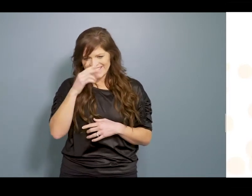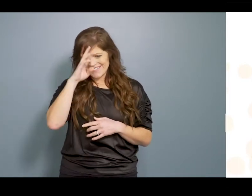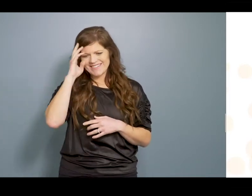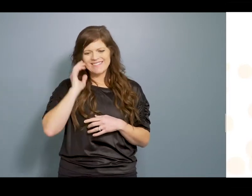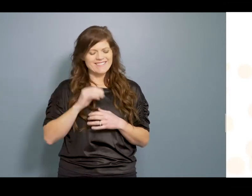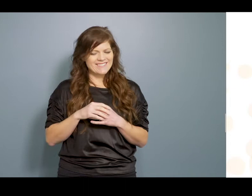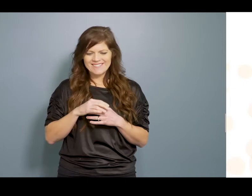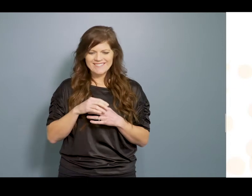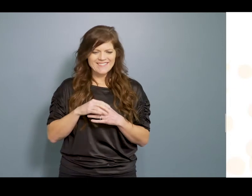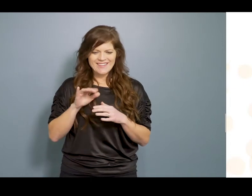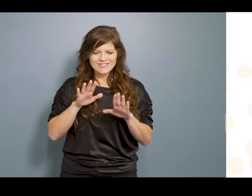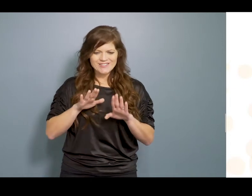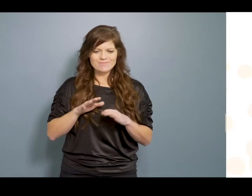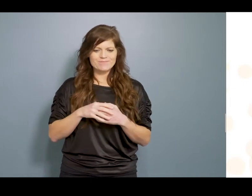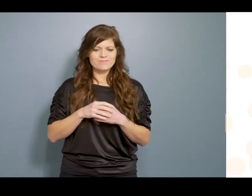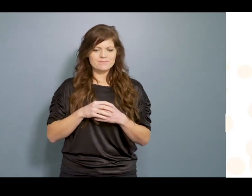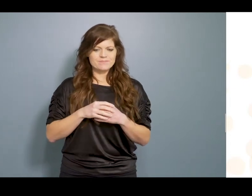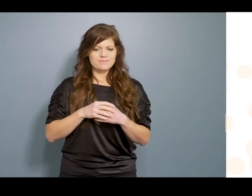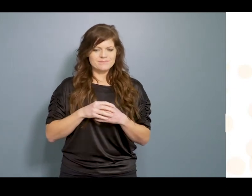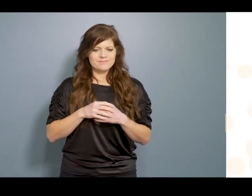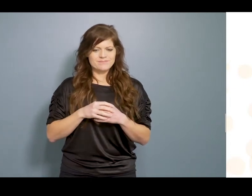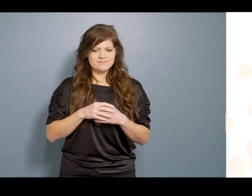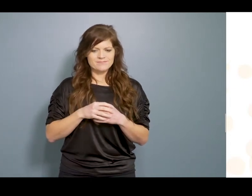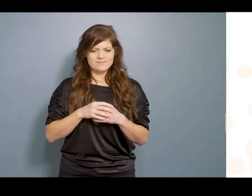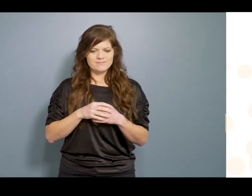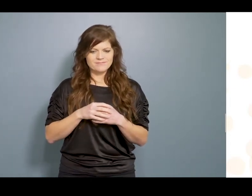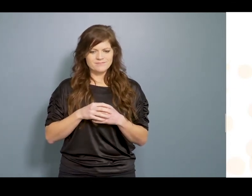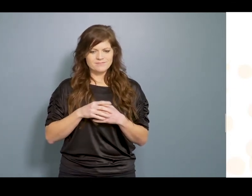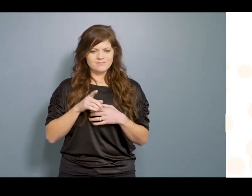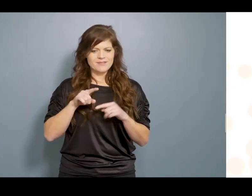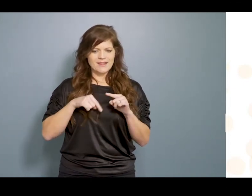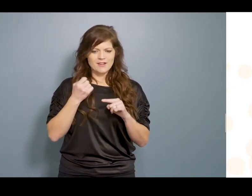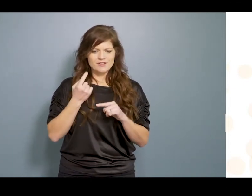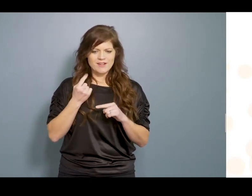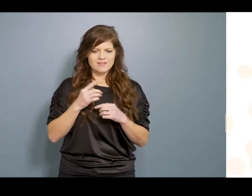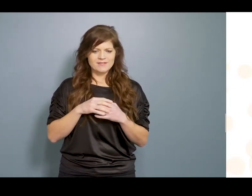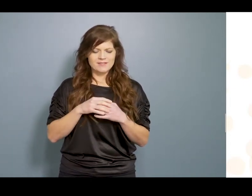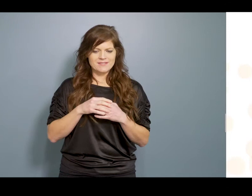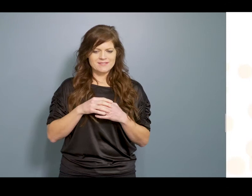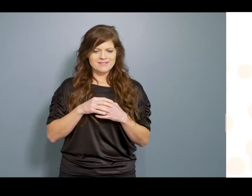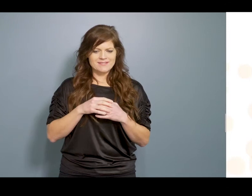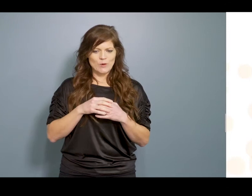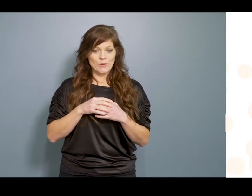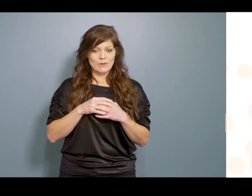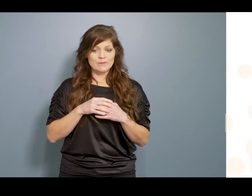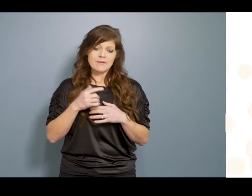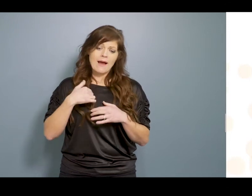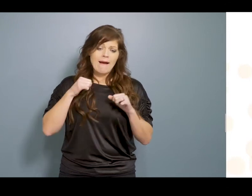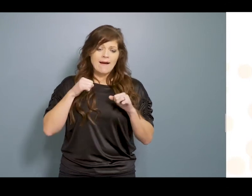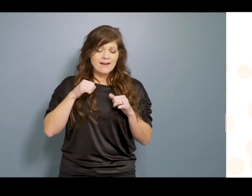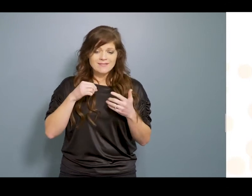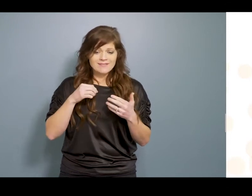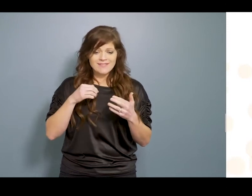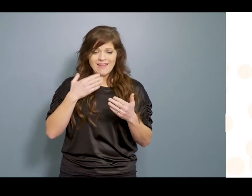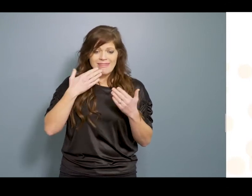that fuels you from inside. It drives your dreams. It is a resolve that you will rise to the challenge, much like we